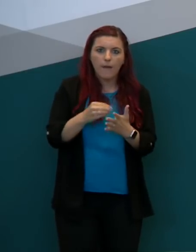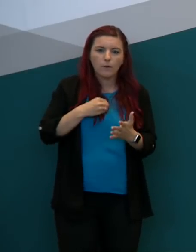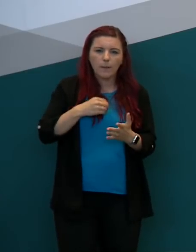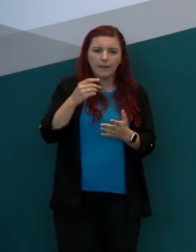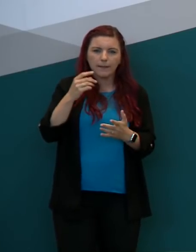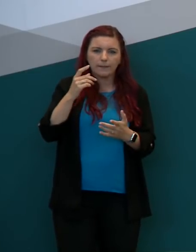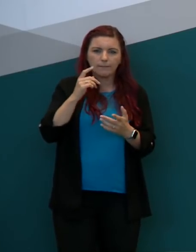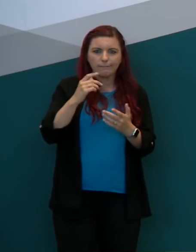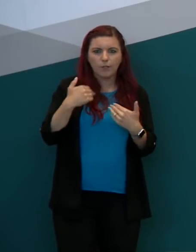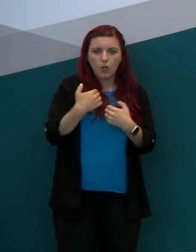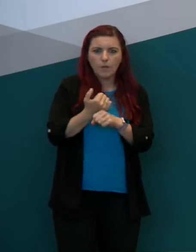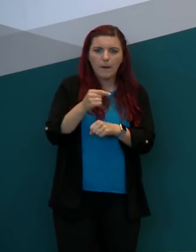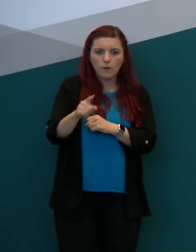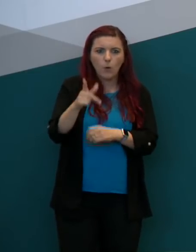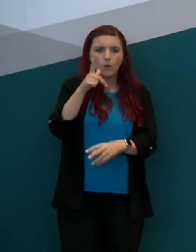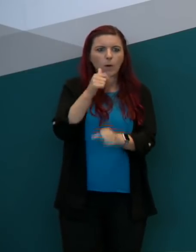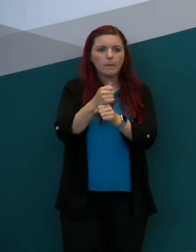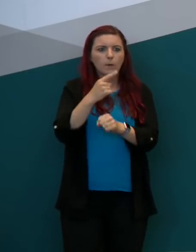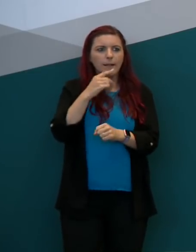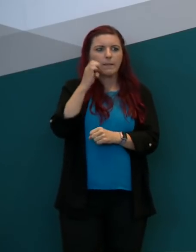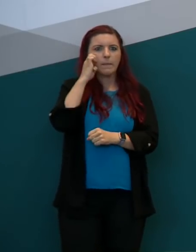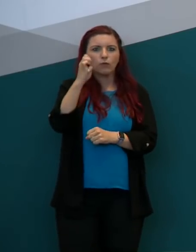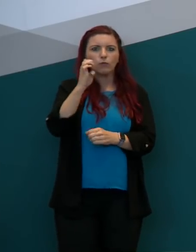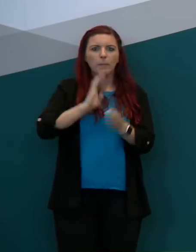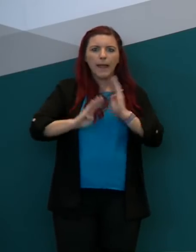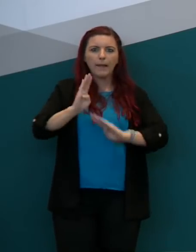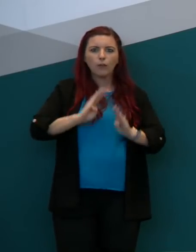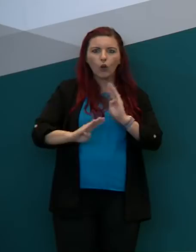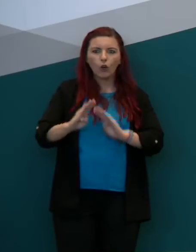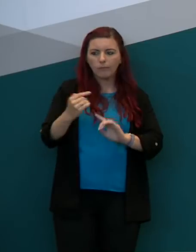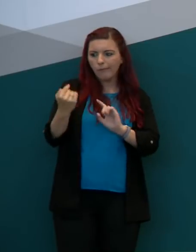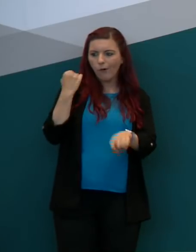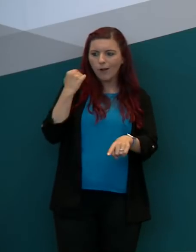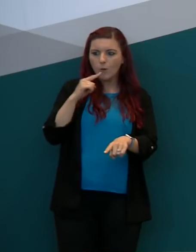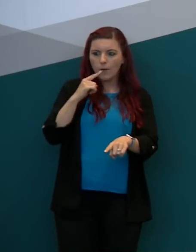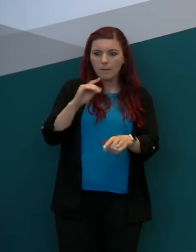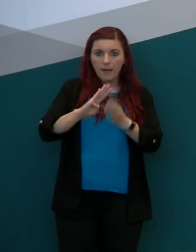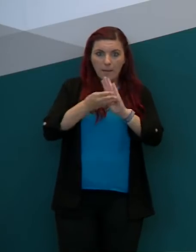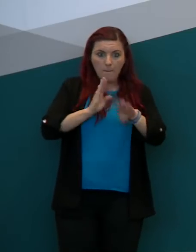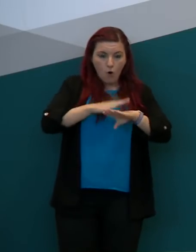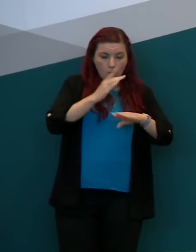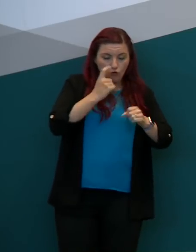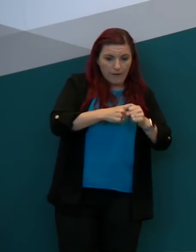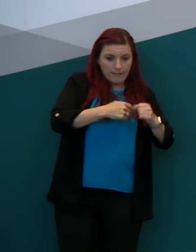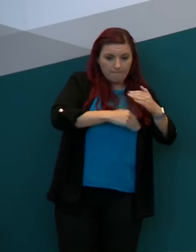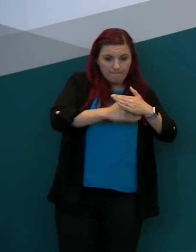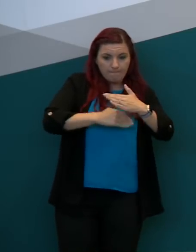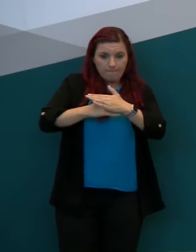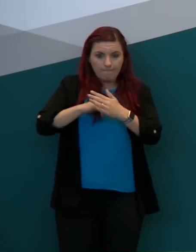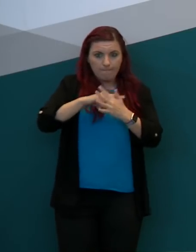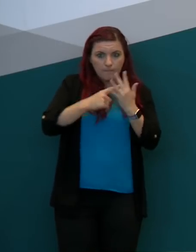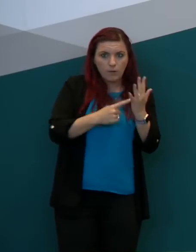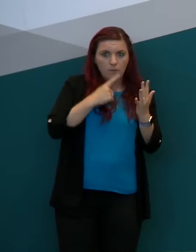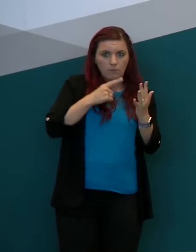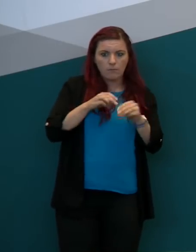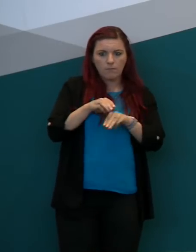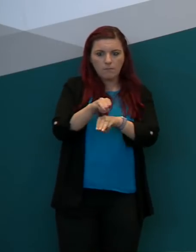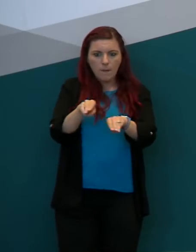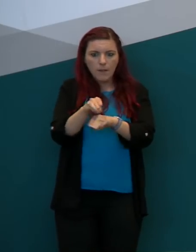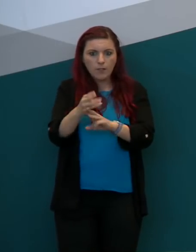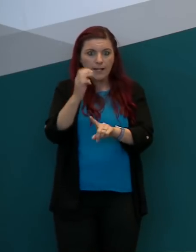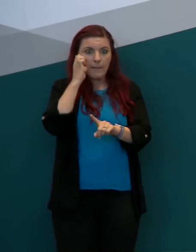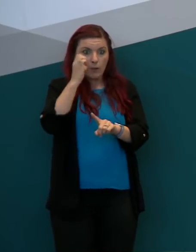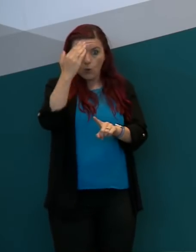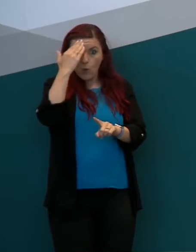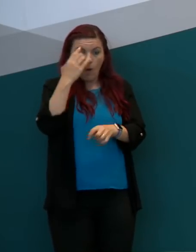about what we call anticipatory behaviour. As we strengthened our measures, the population was ahead of us, anticipated where we